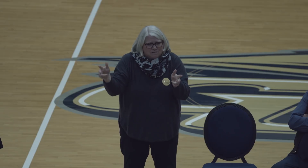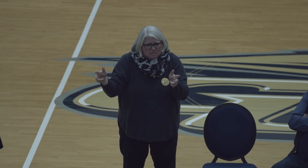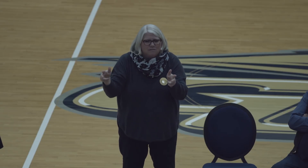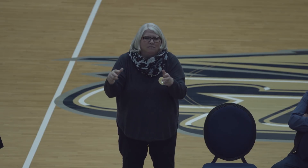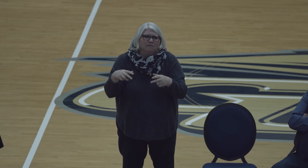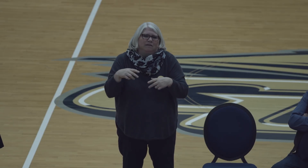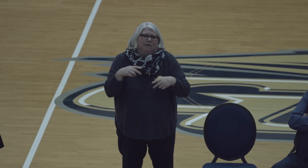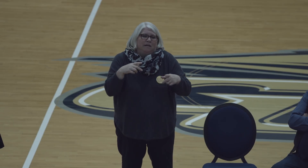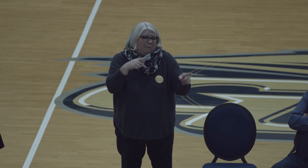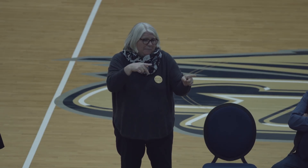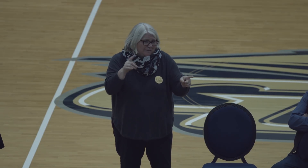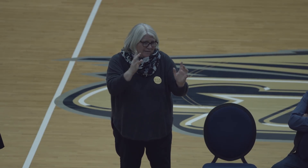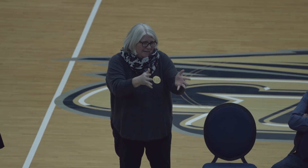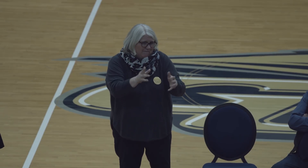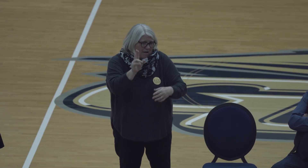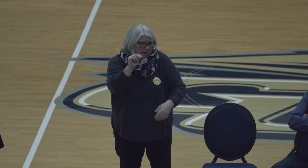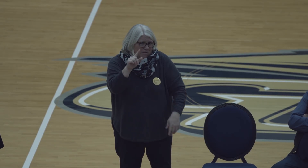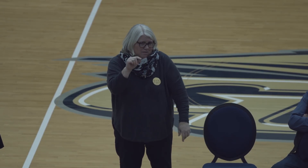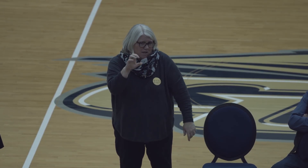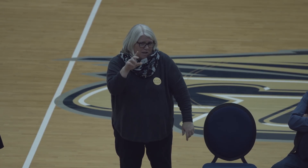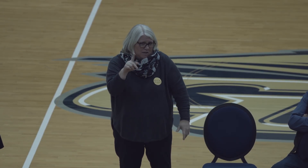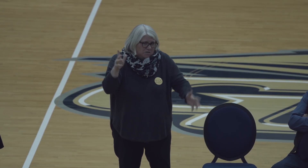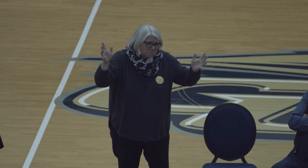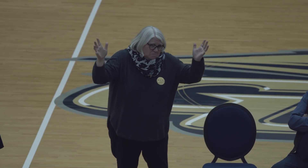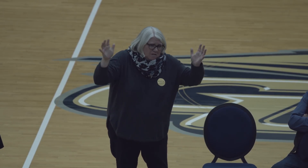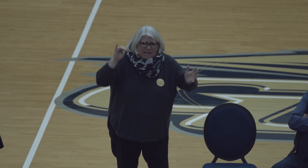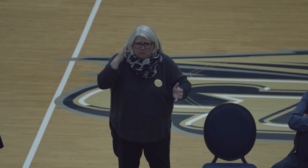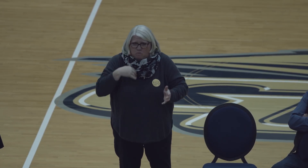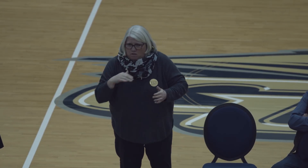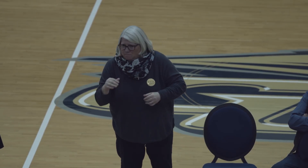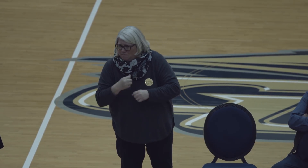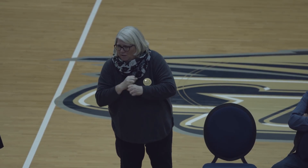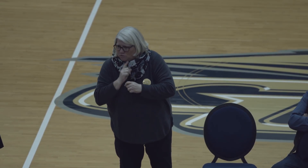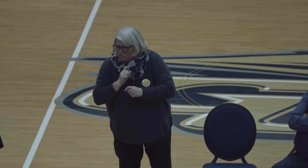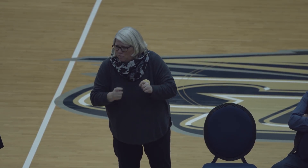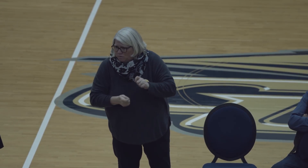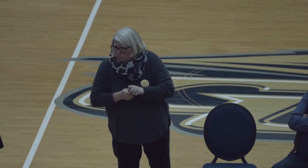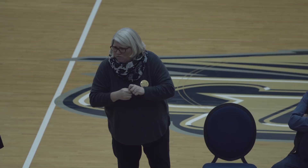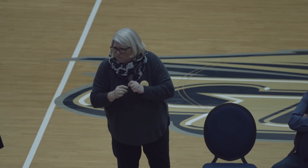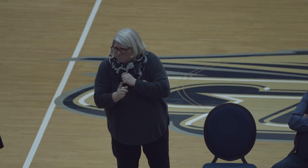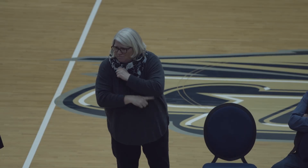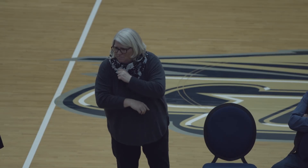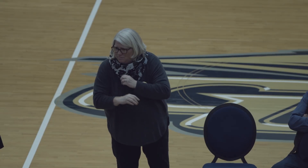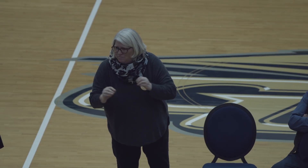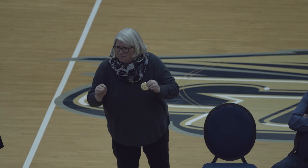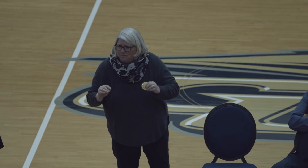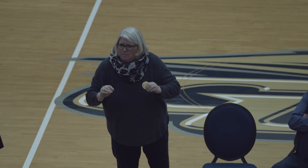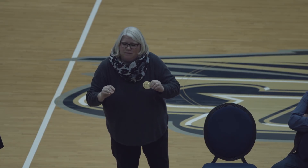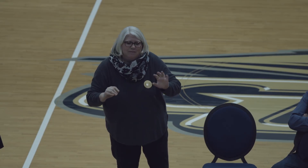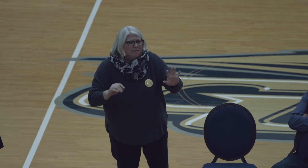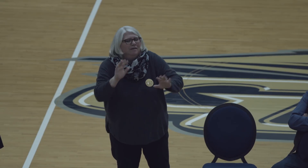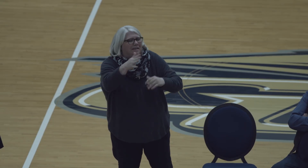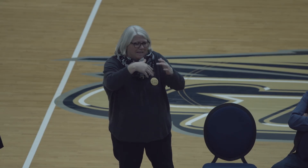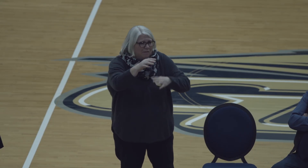they had vans there all in a row that PPD left unlocked. I'm just saying. No reprisals come of this,